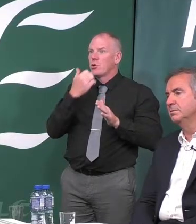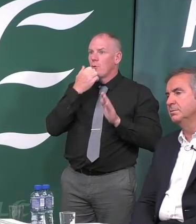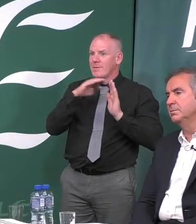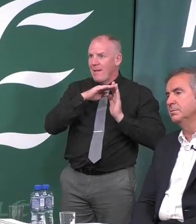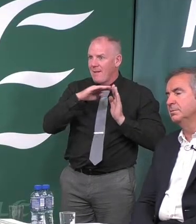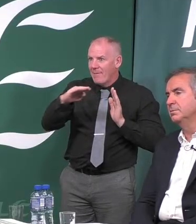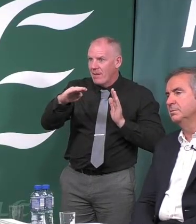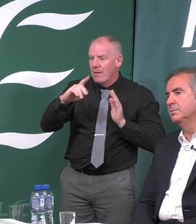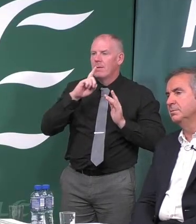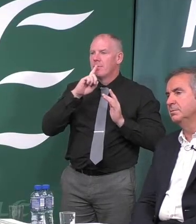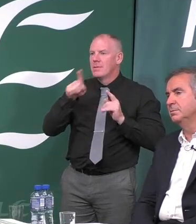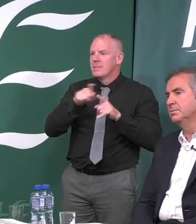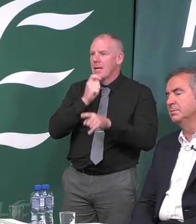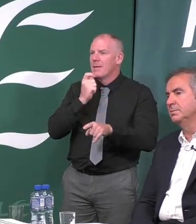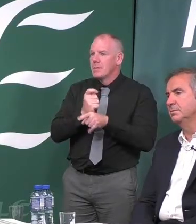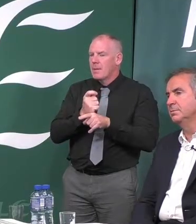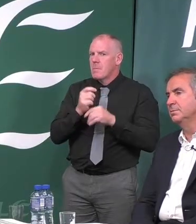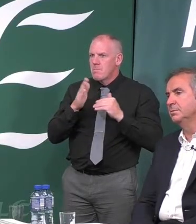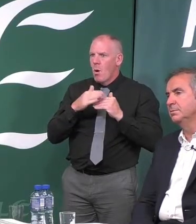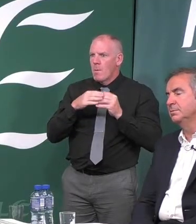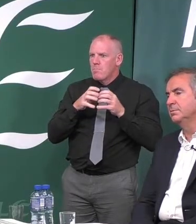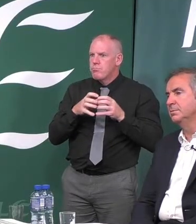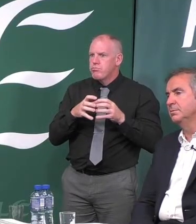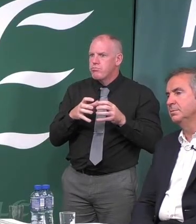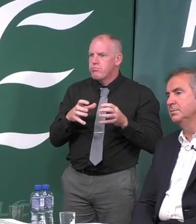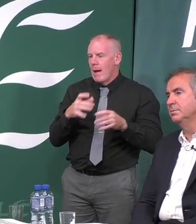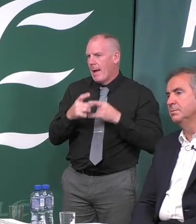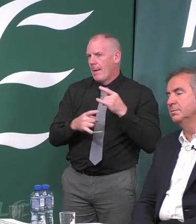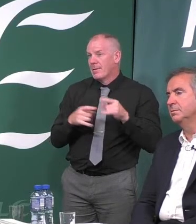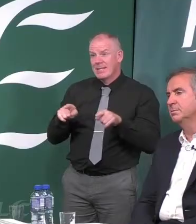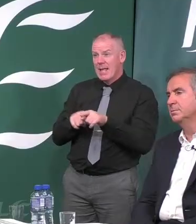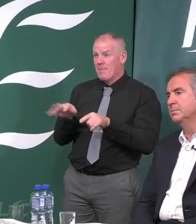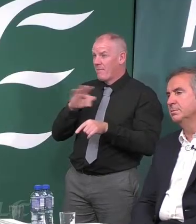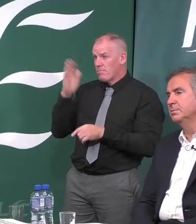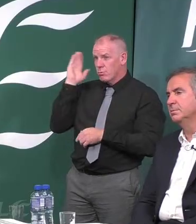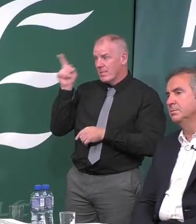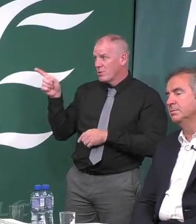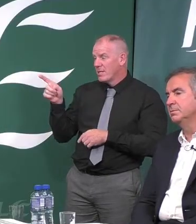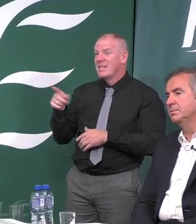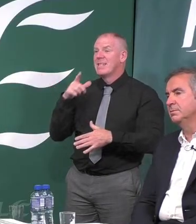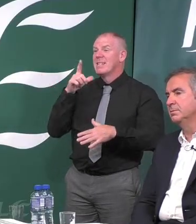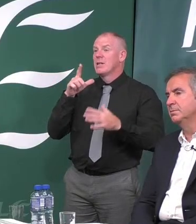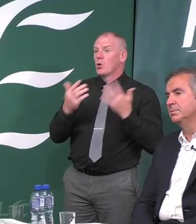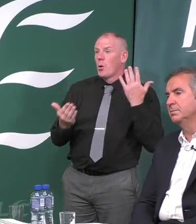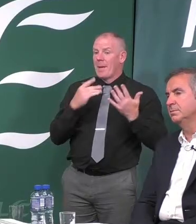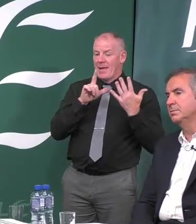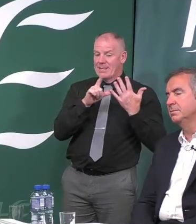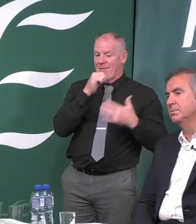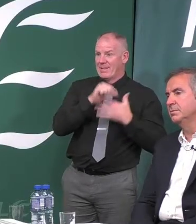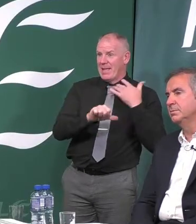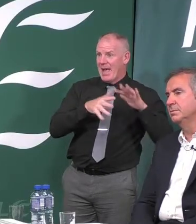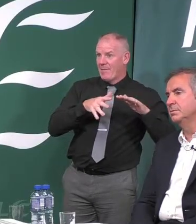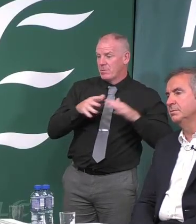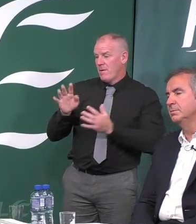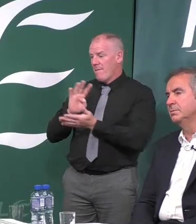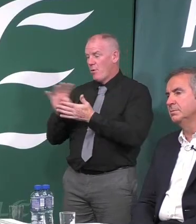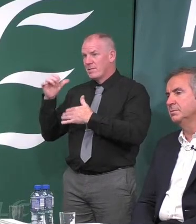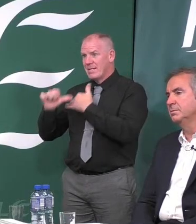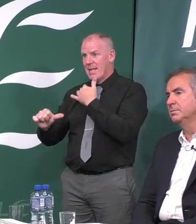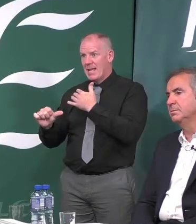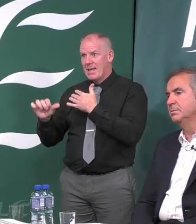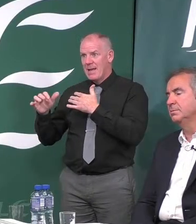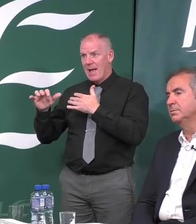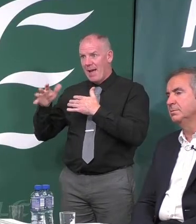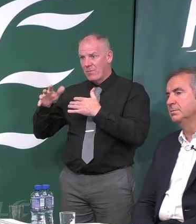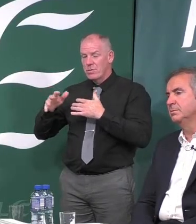seeing an increased number of cases. As I said in the presentation, the 7-day over 14-day is still over 50% in